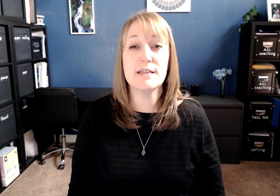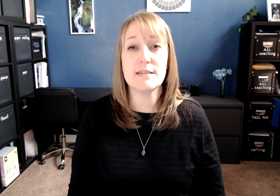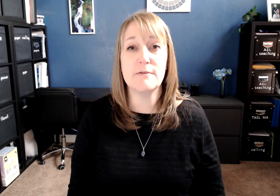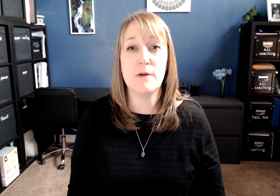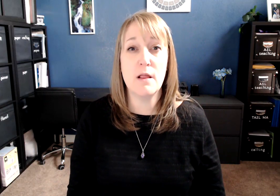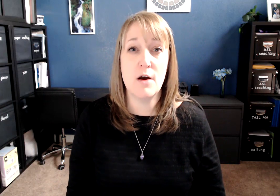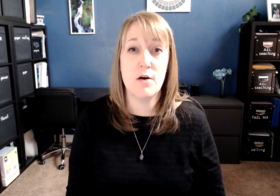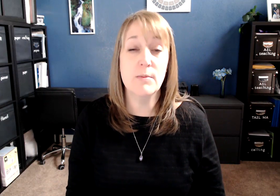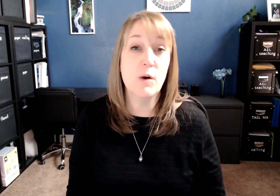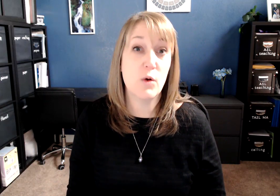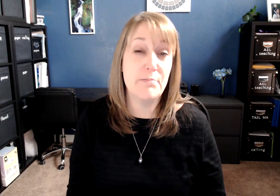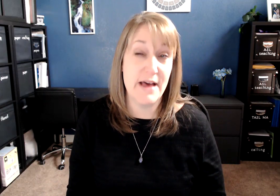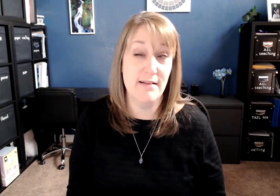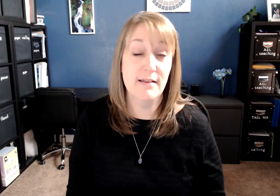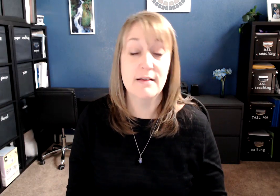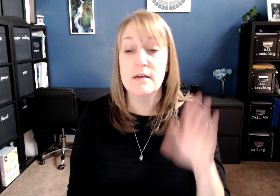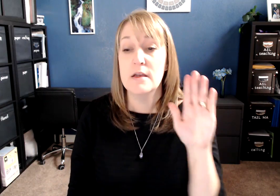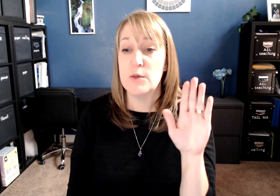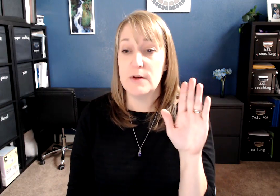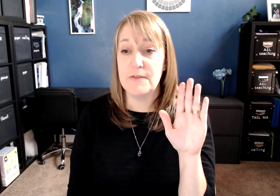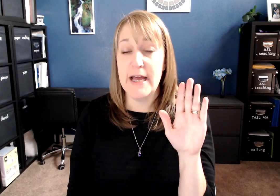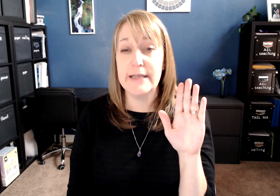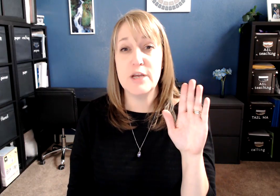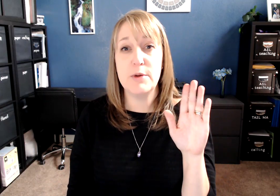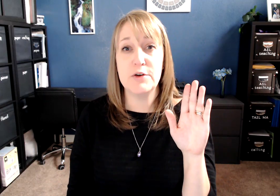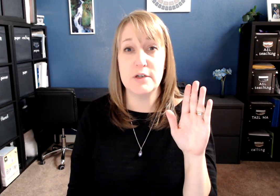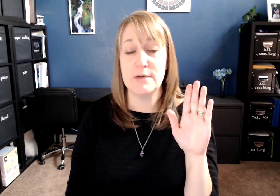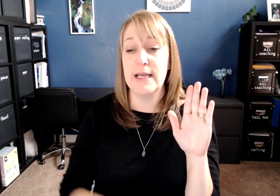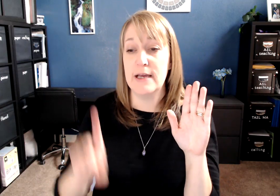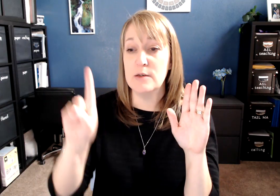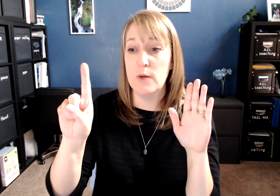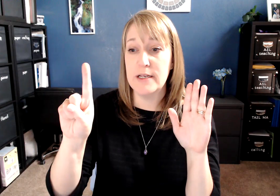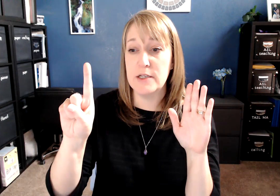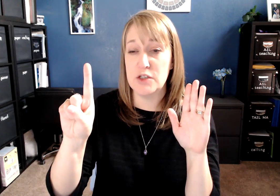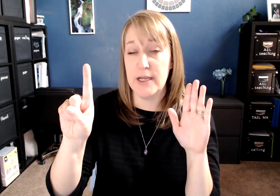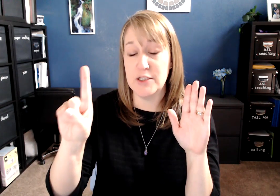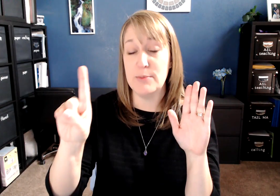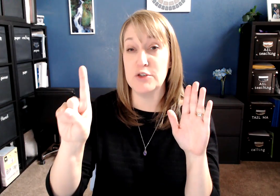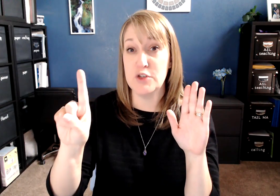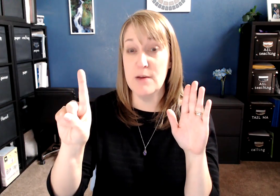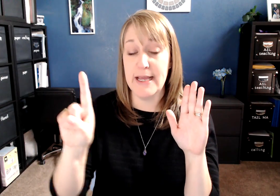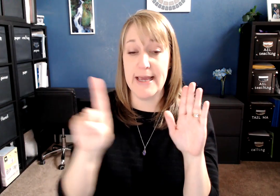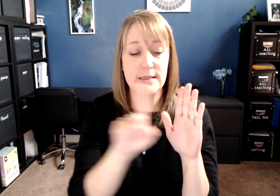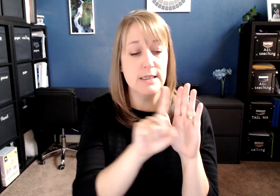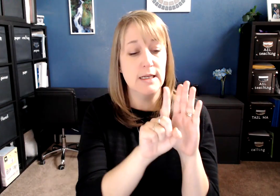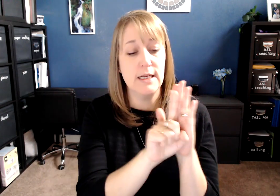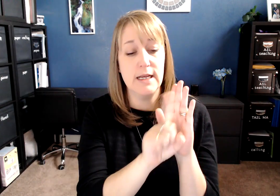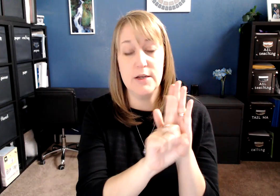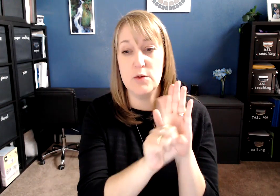sign for alarm or bell. You want a flat handshape on your non-dominant hand, a one handshape on your dominant hand, and you